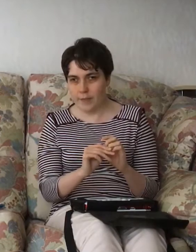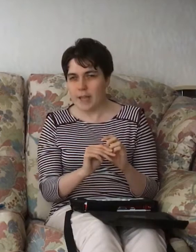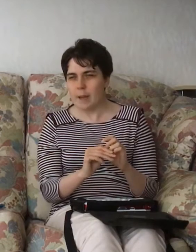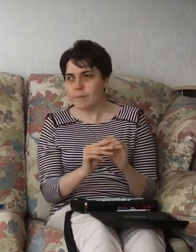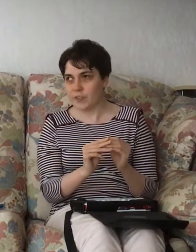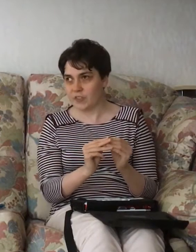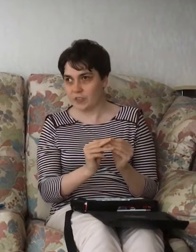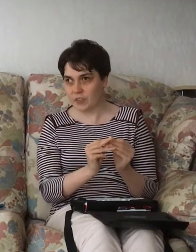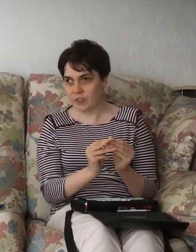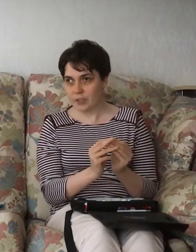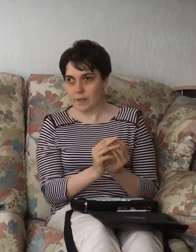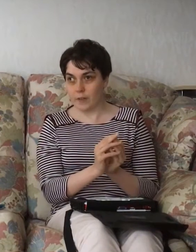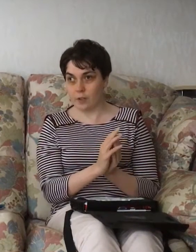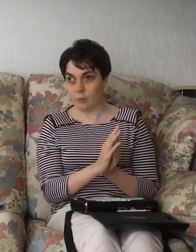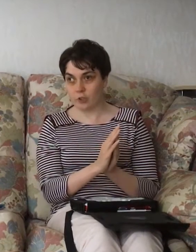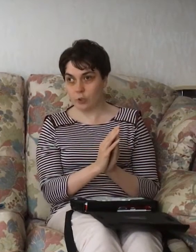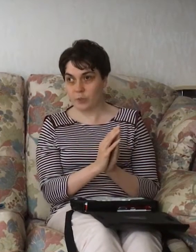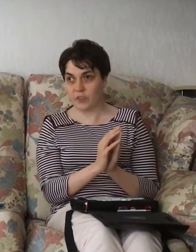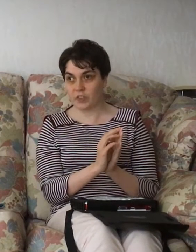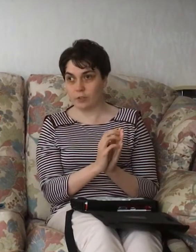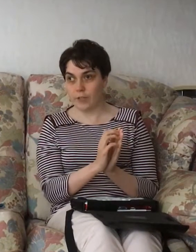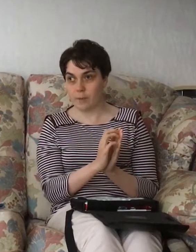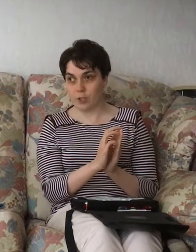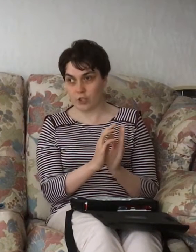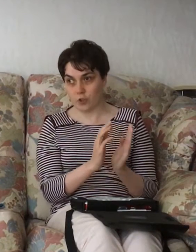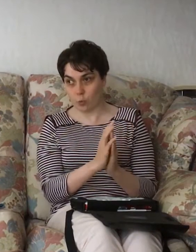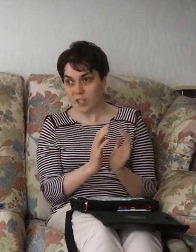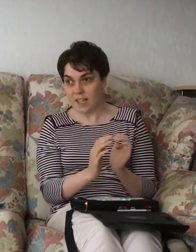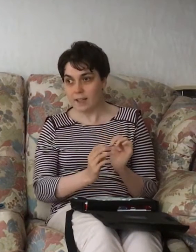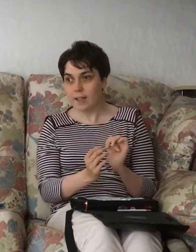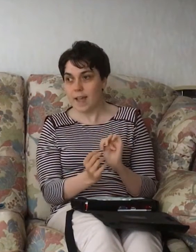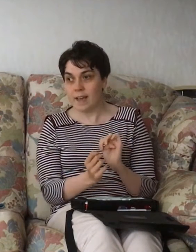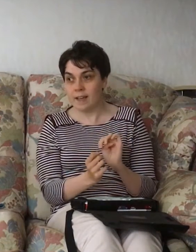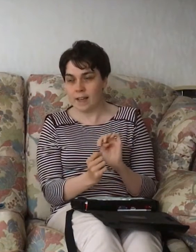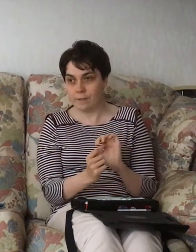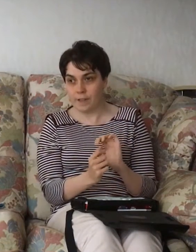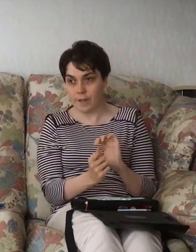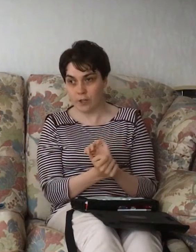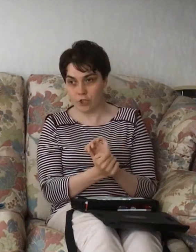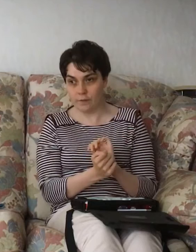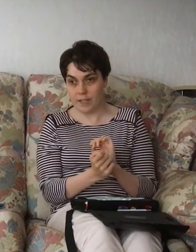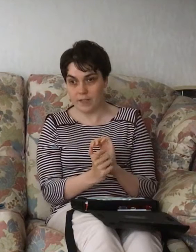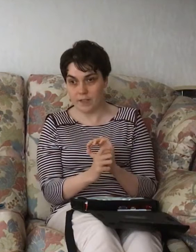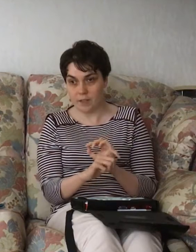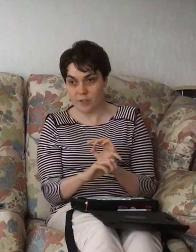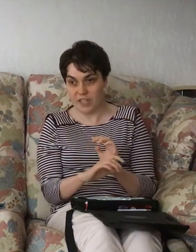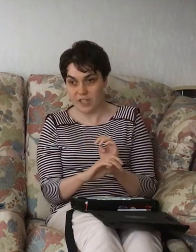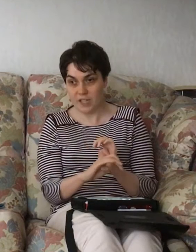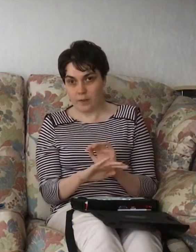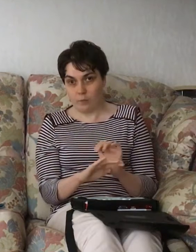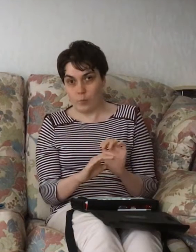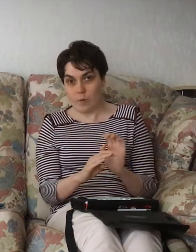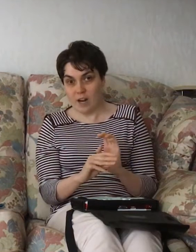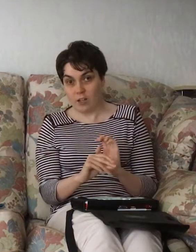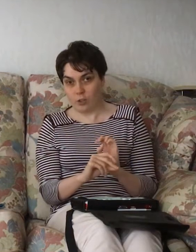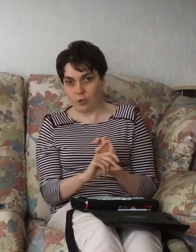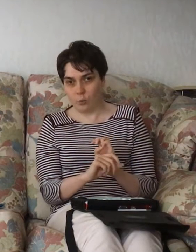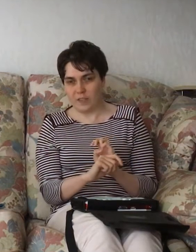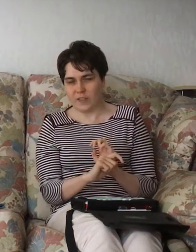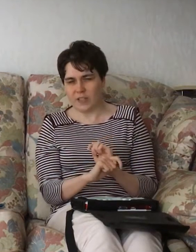the emphasis. There was always still very much a story in every version of any scene that we did. We were always